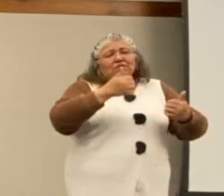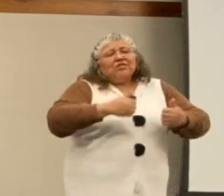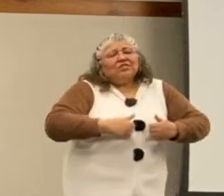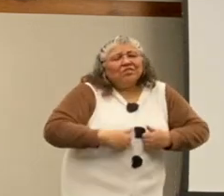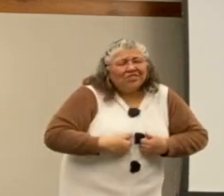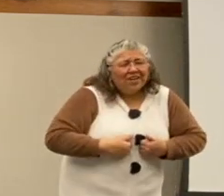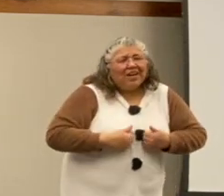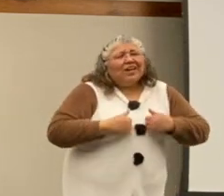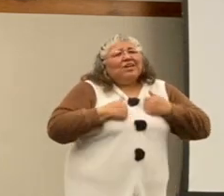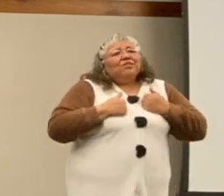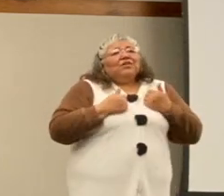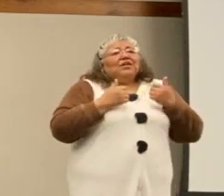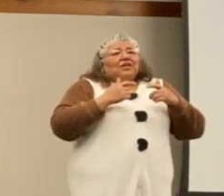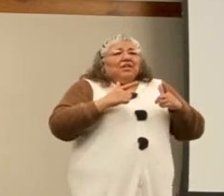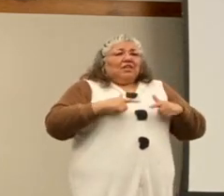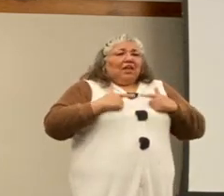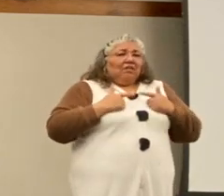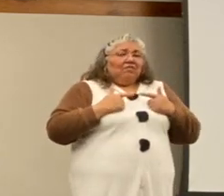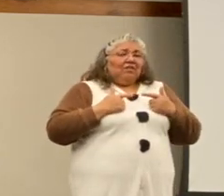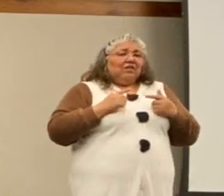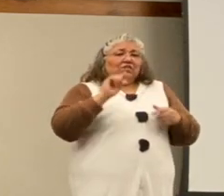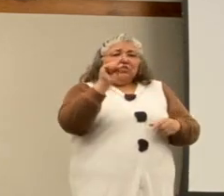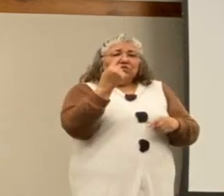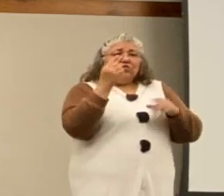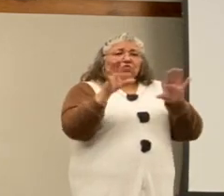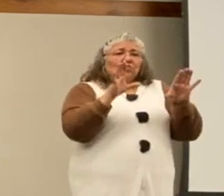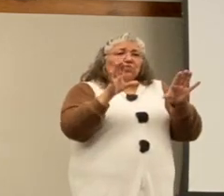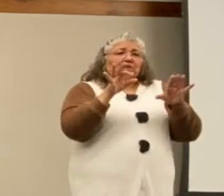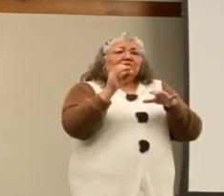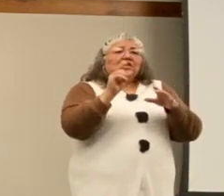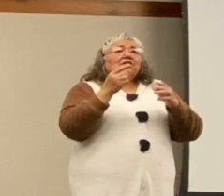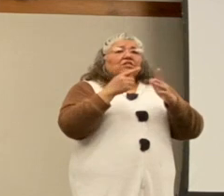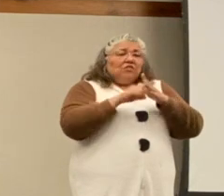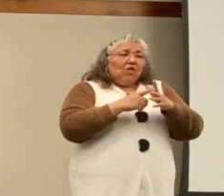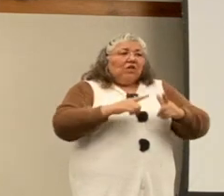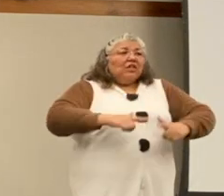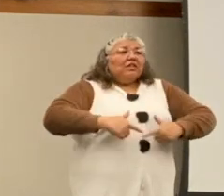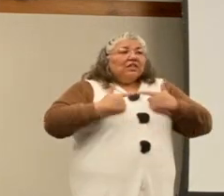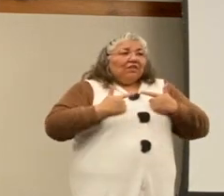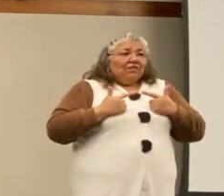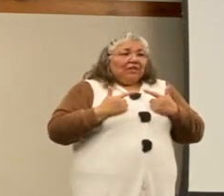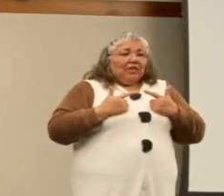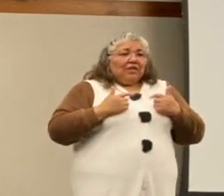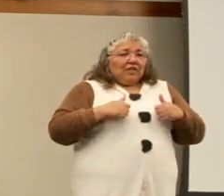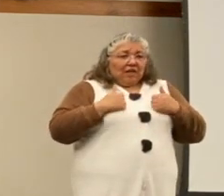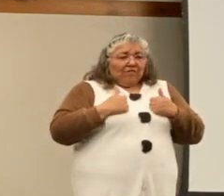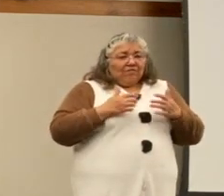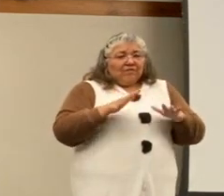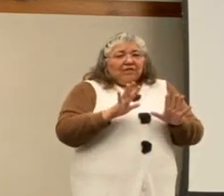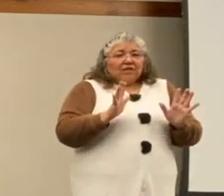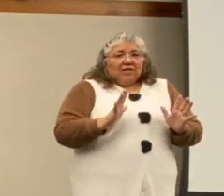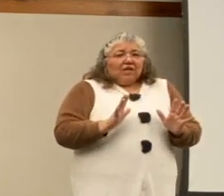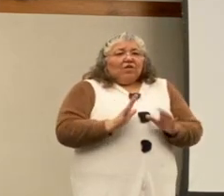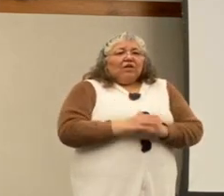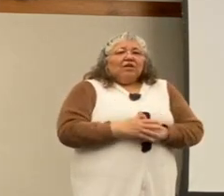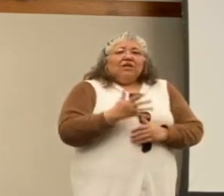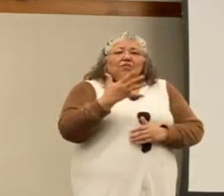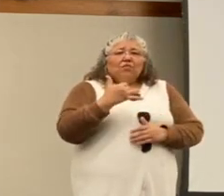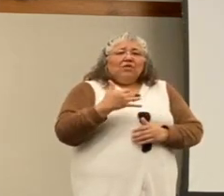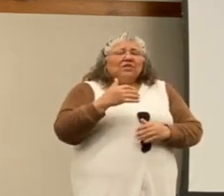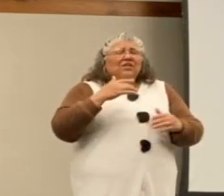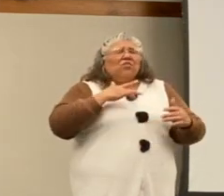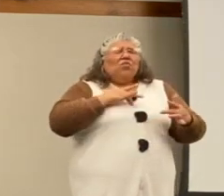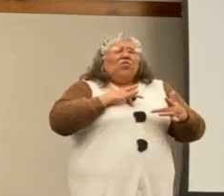life. All I want to do is start living life. Ooh, man, that was deep. And he was cut. He was